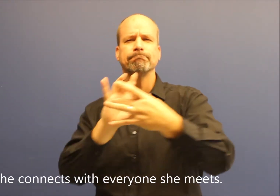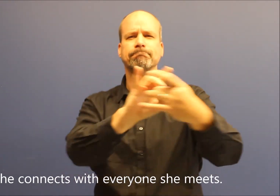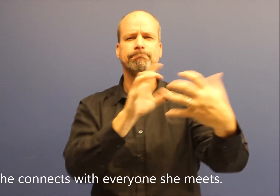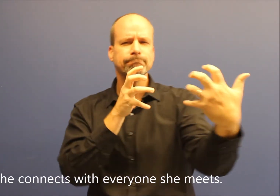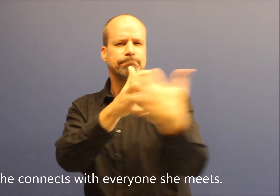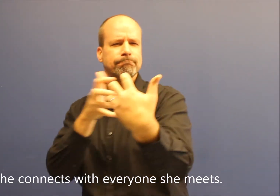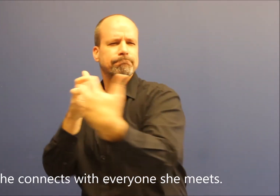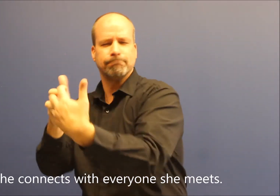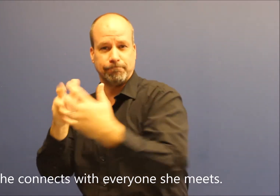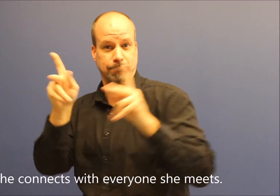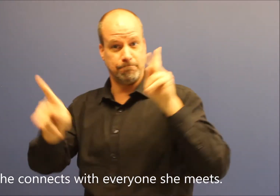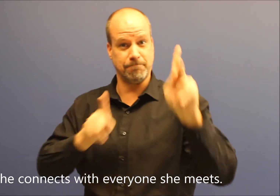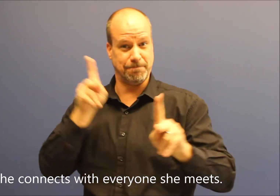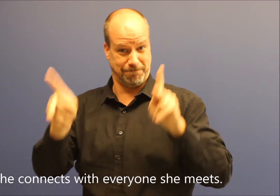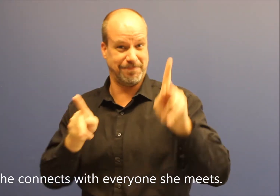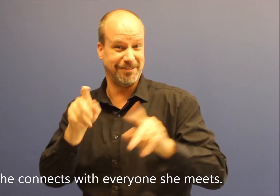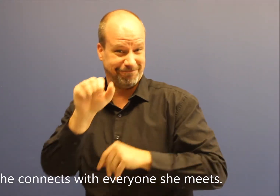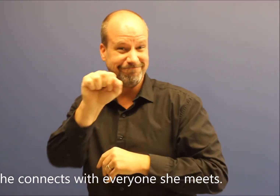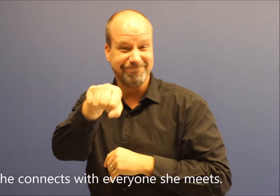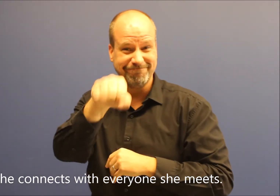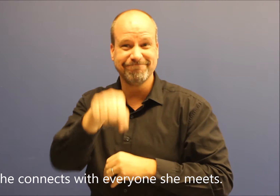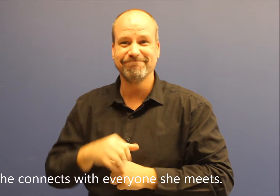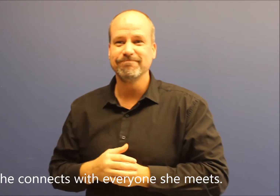She connects with everyone she meets.